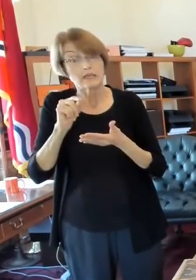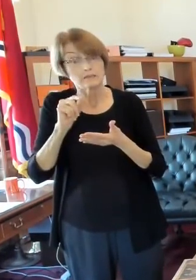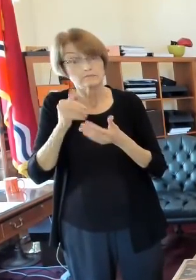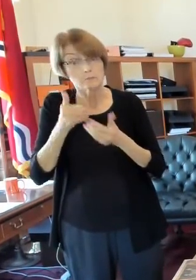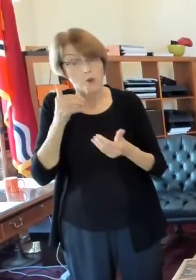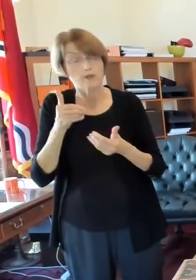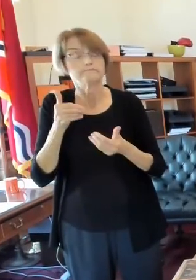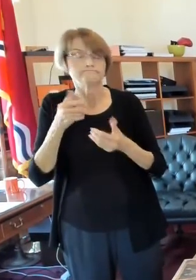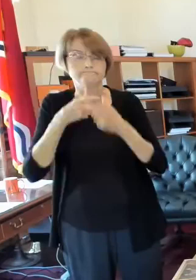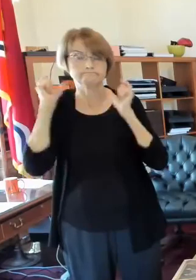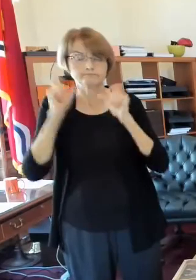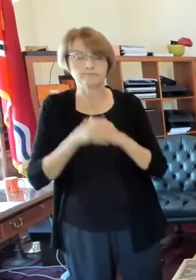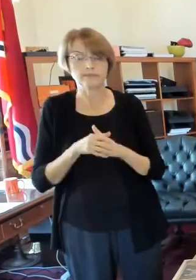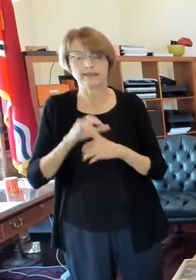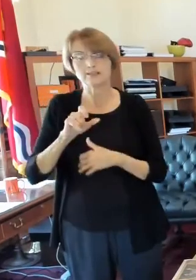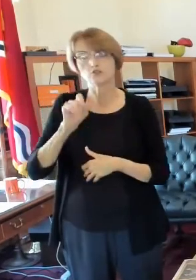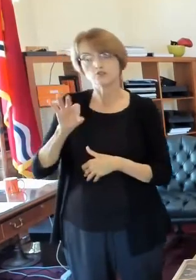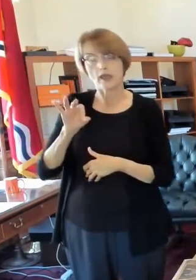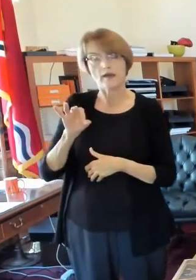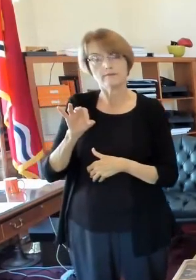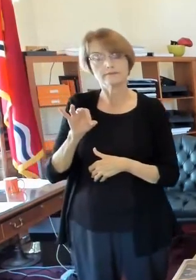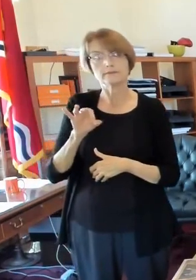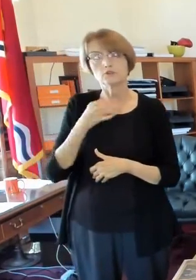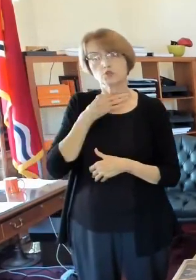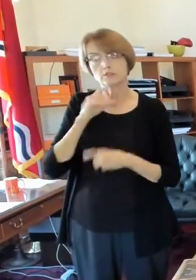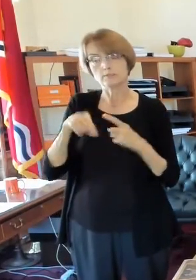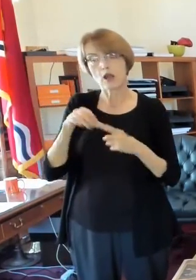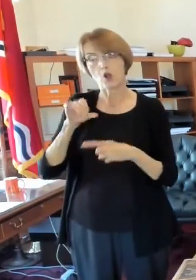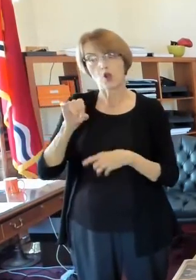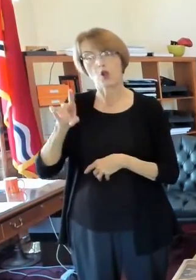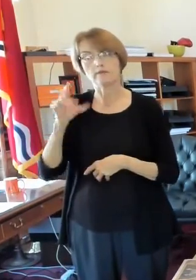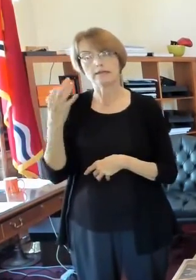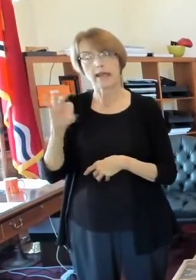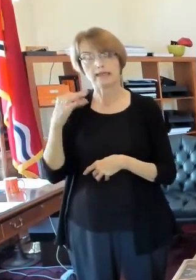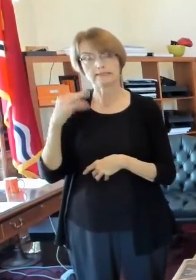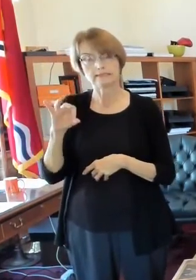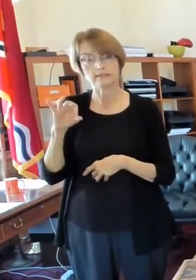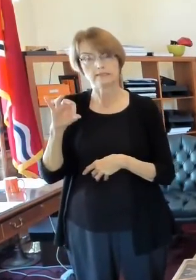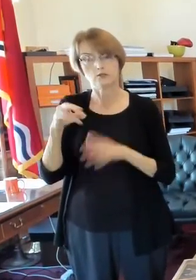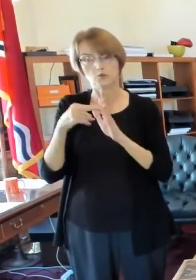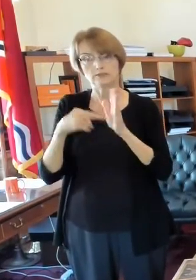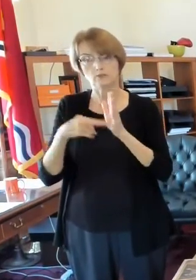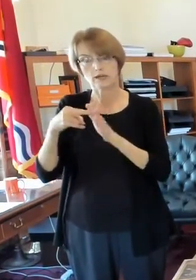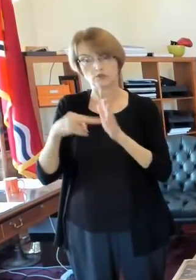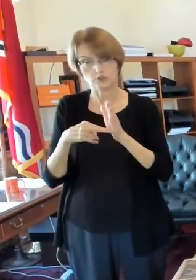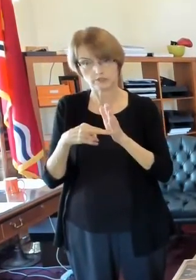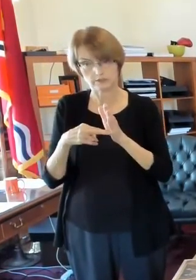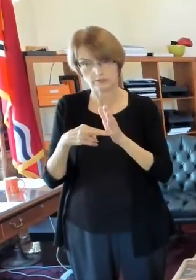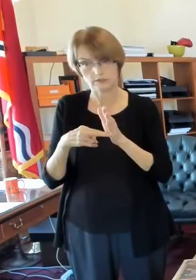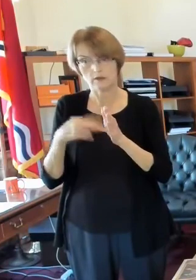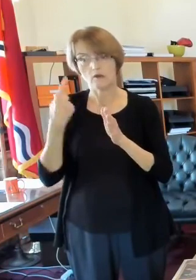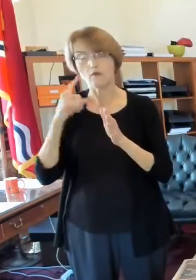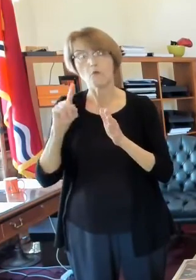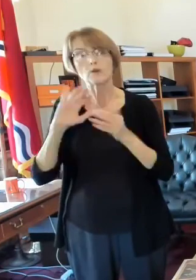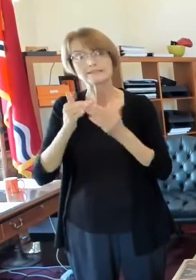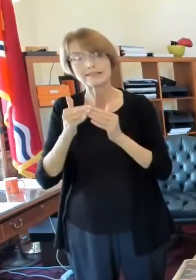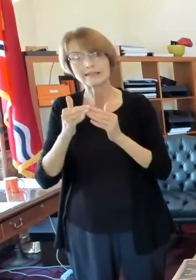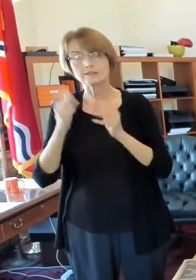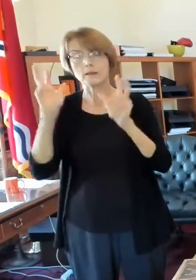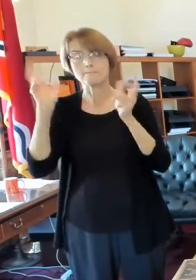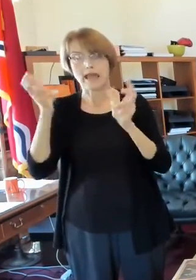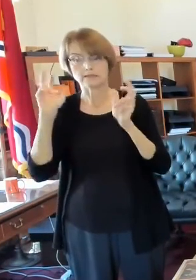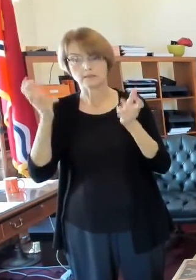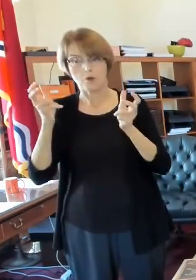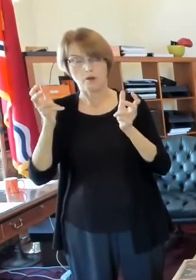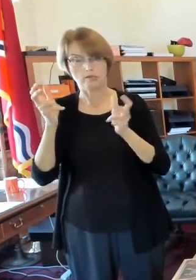Mayor. Jeff is inquiring about the status of COVID-19 restrictions in the city's basketball and tennis